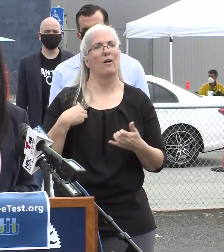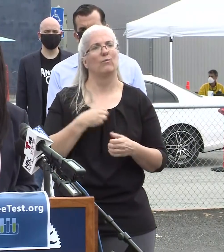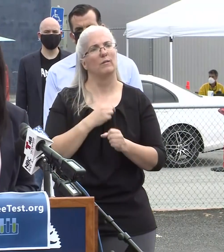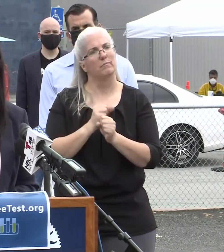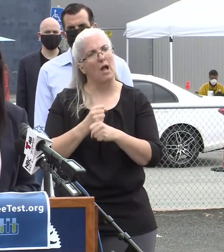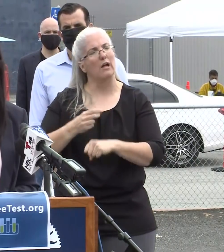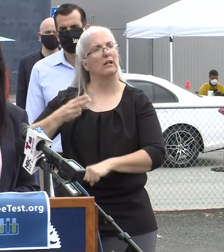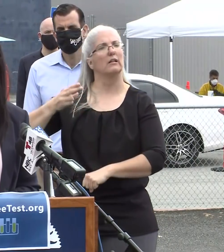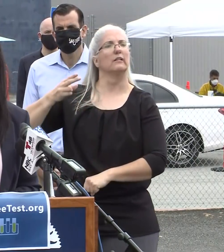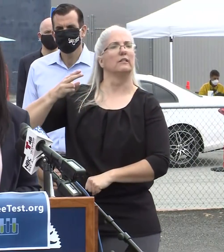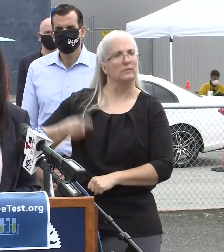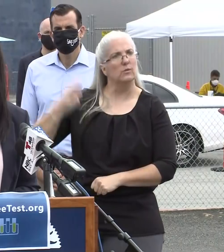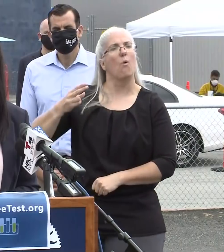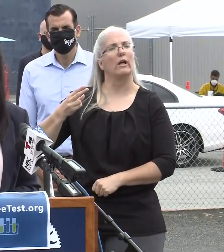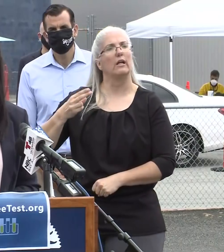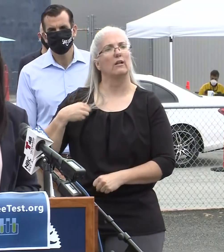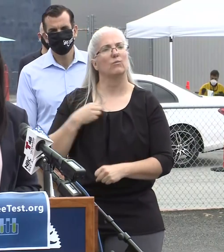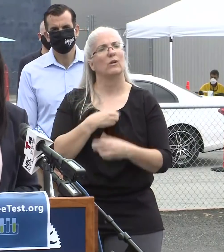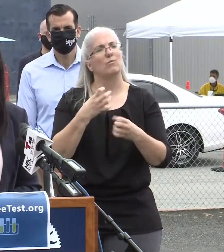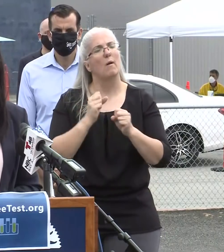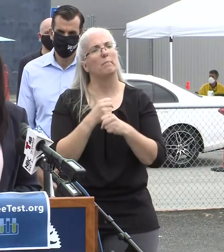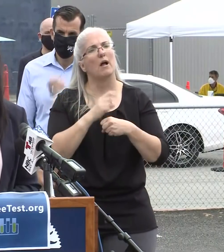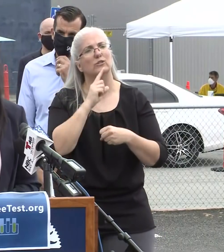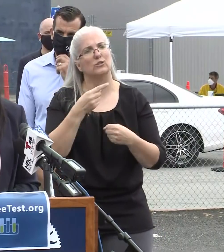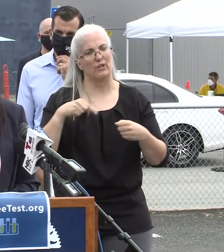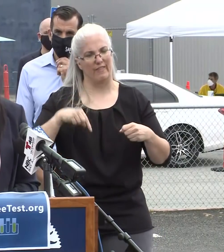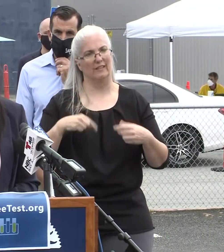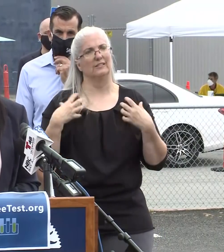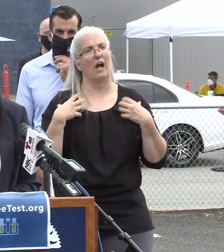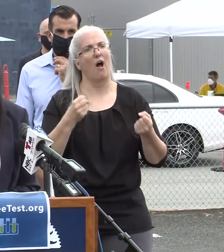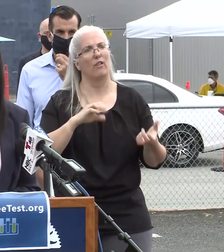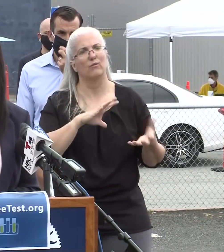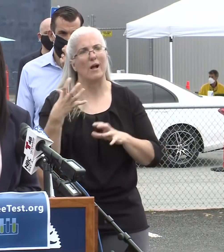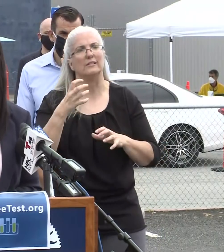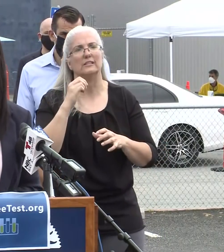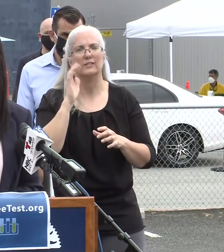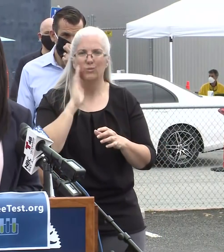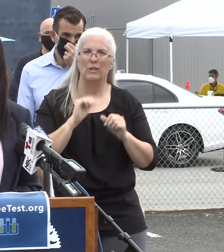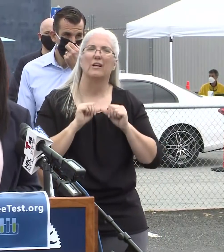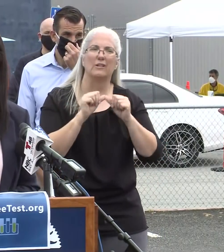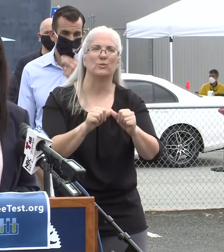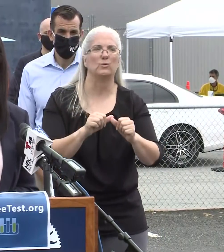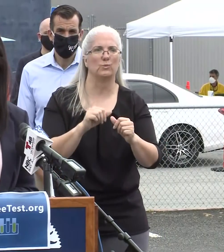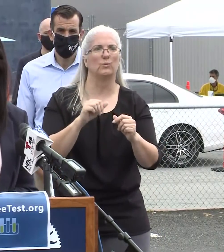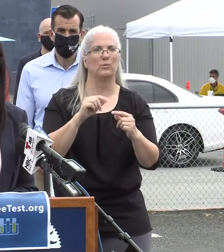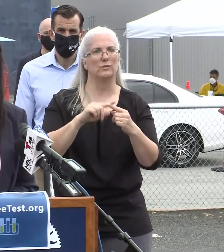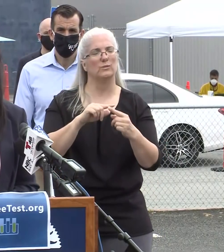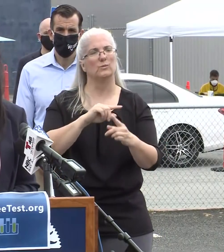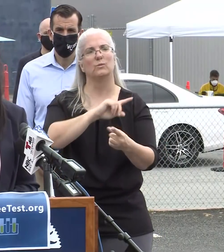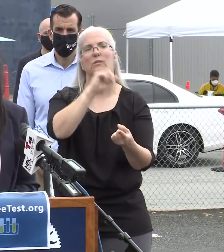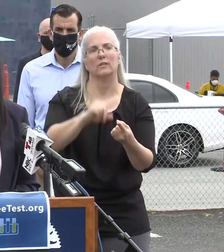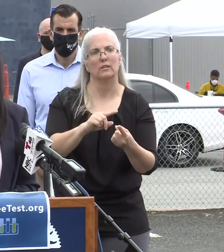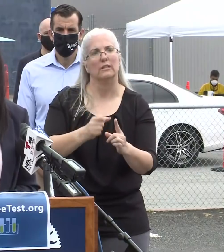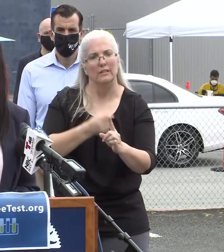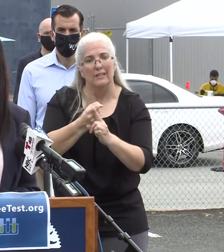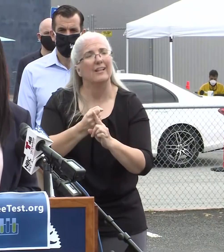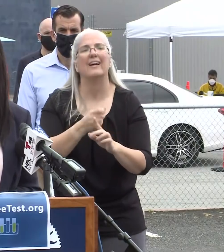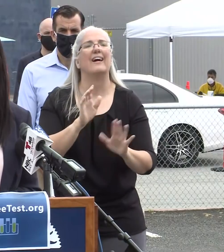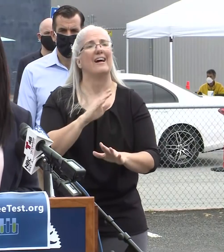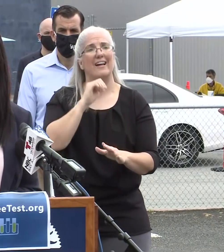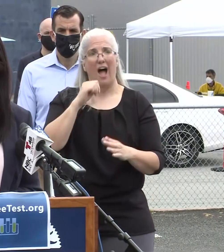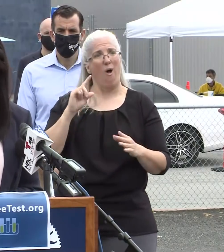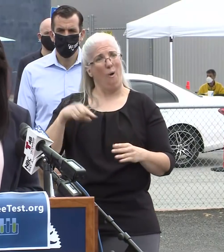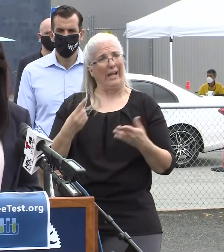this health crisis doesn't continue to impact one of the most vulnerable communities not just in San Jose, but really in the